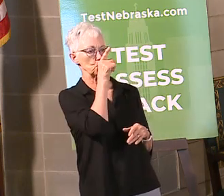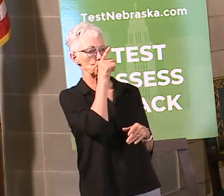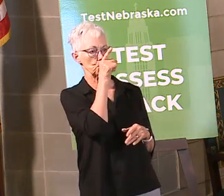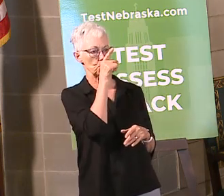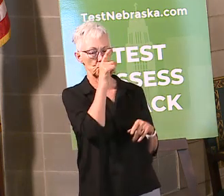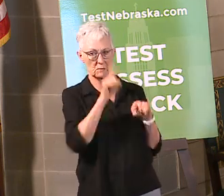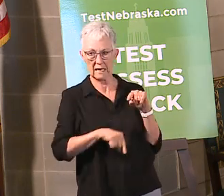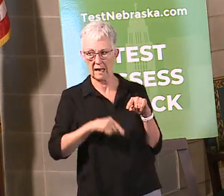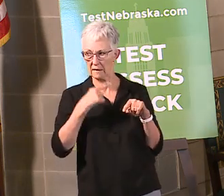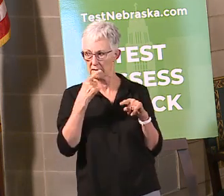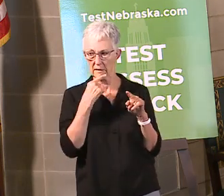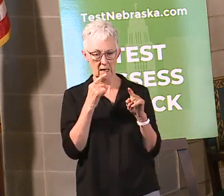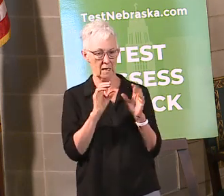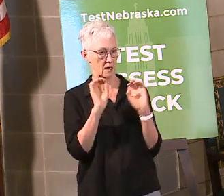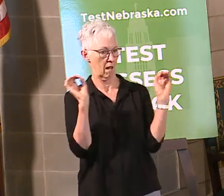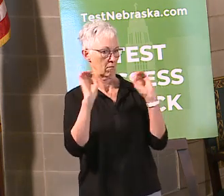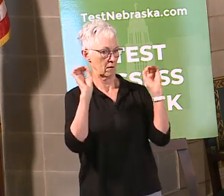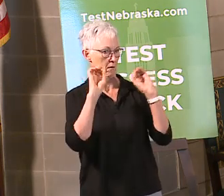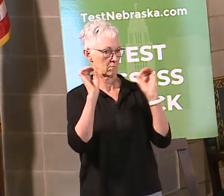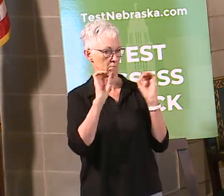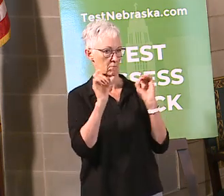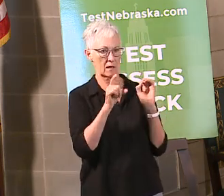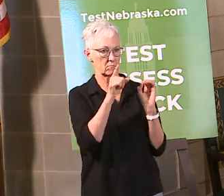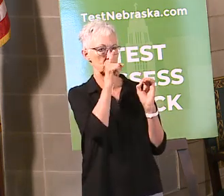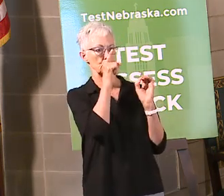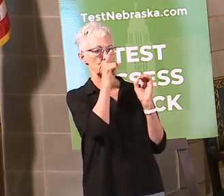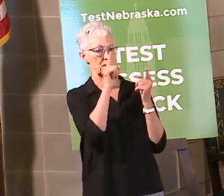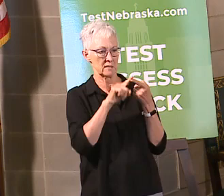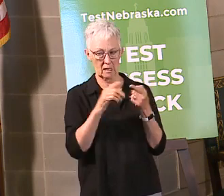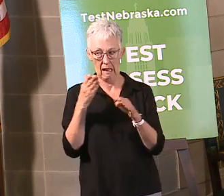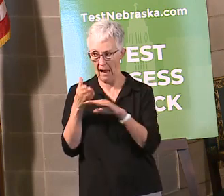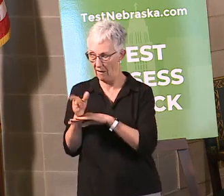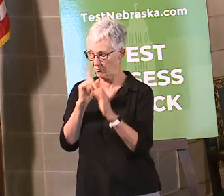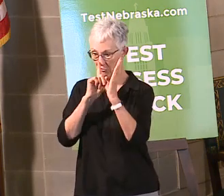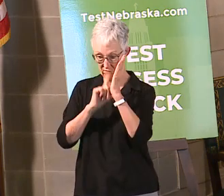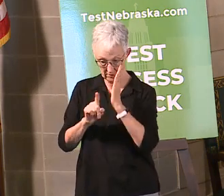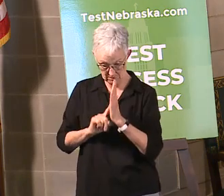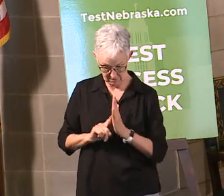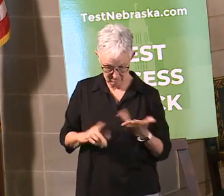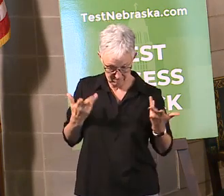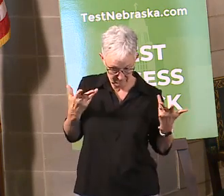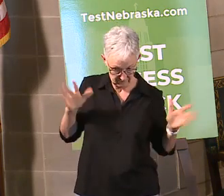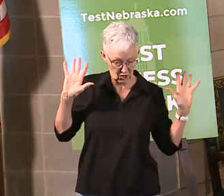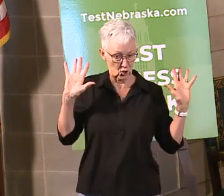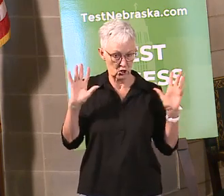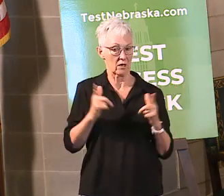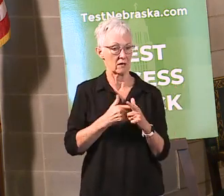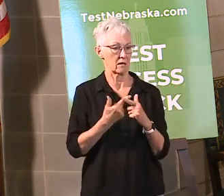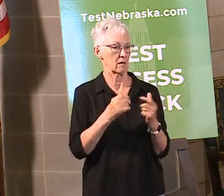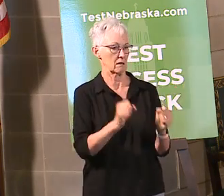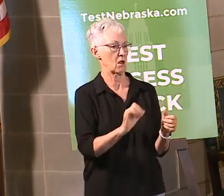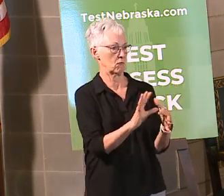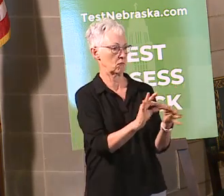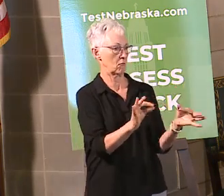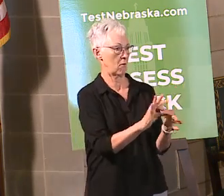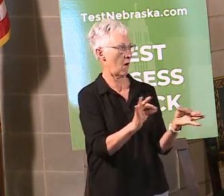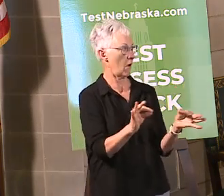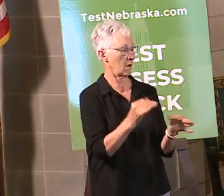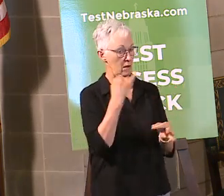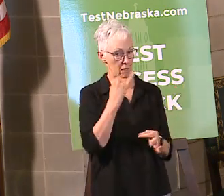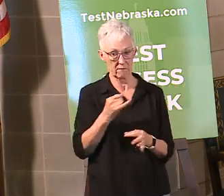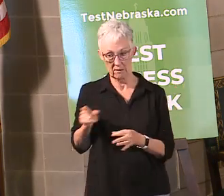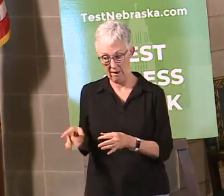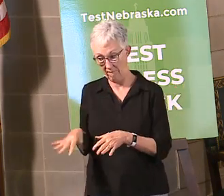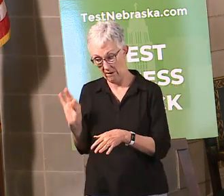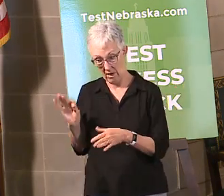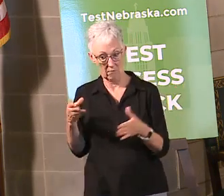is completely investigated, and there's been a finding against that company. And when all that's done, if there's a finding against the company,